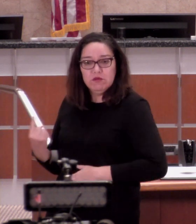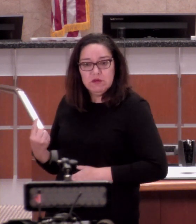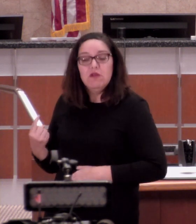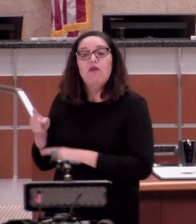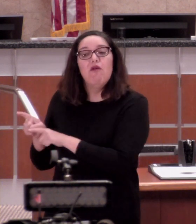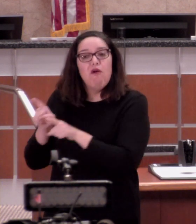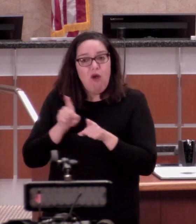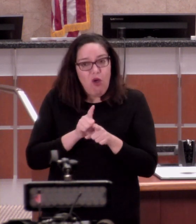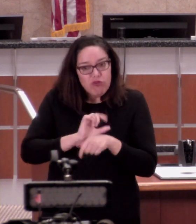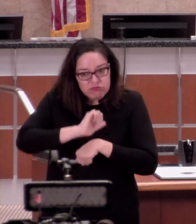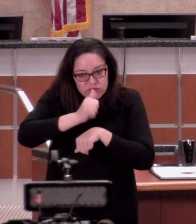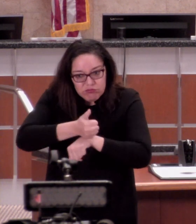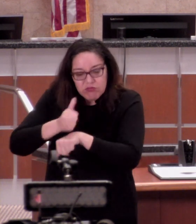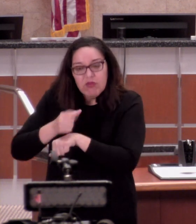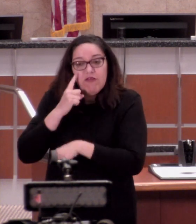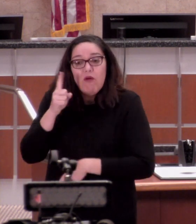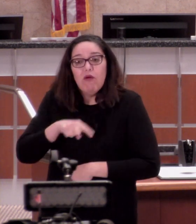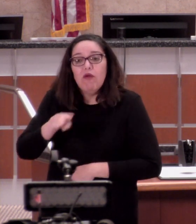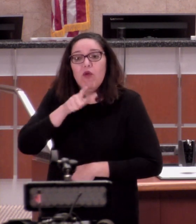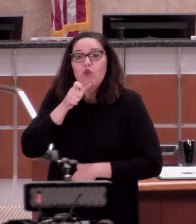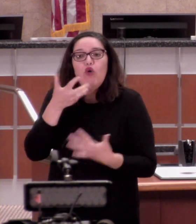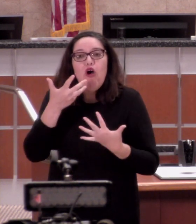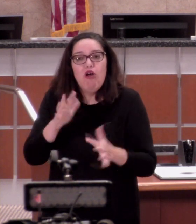were already in our custody.